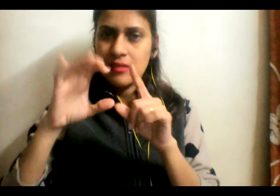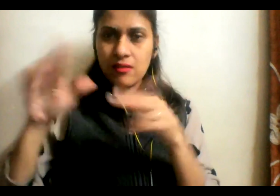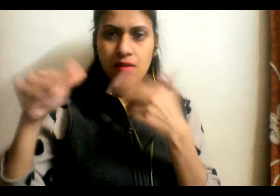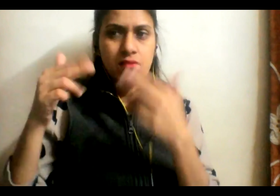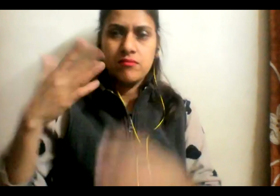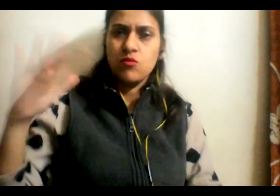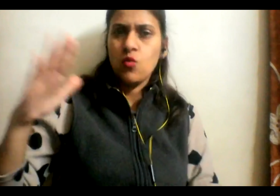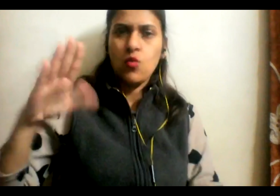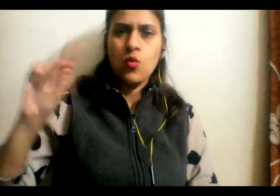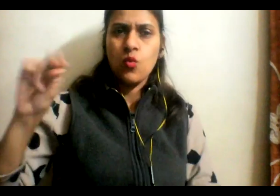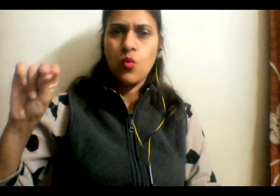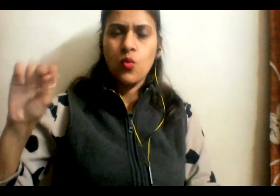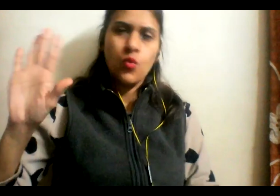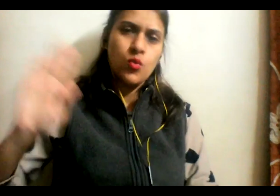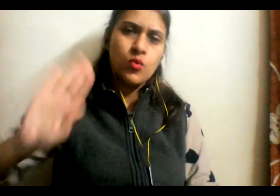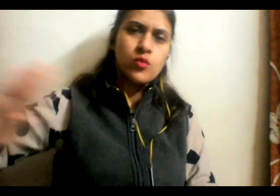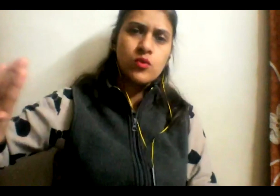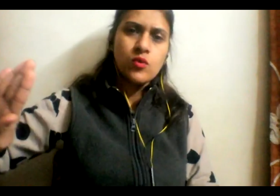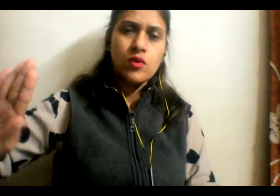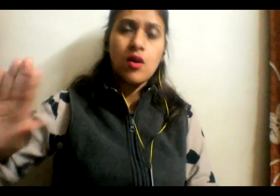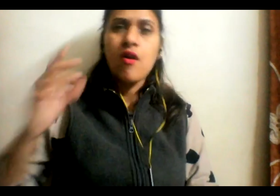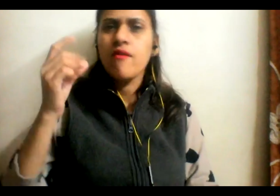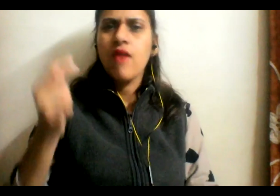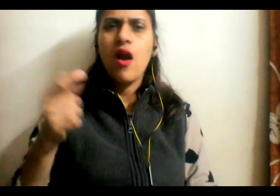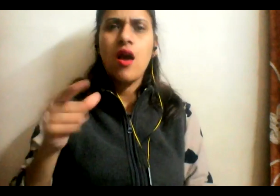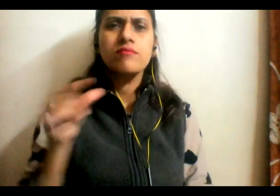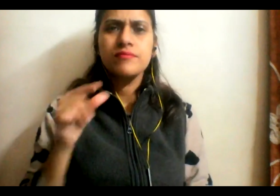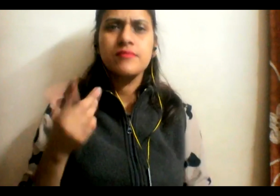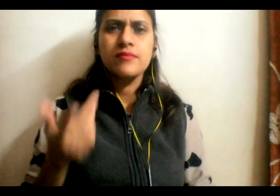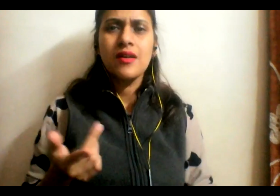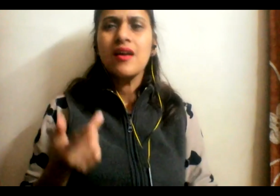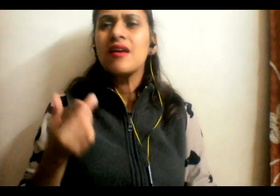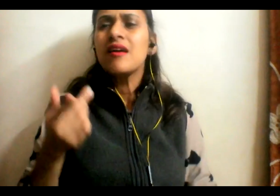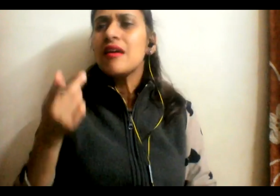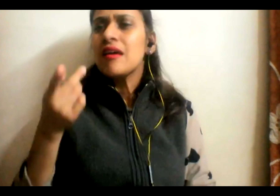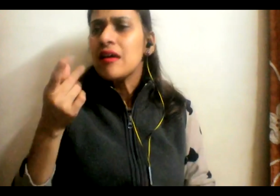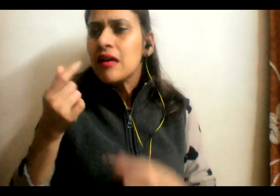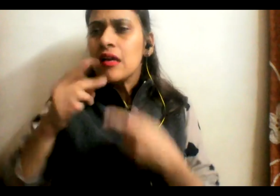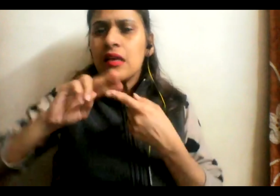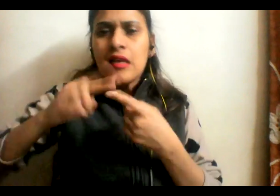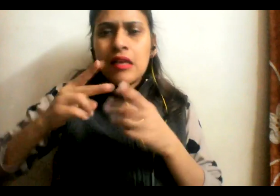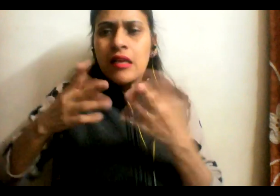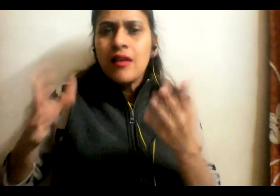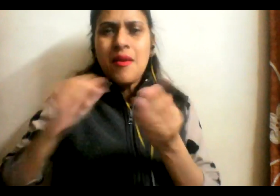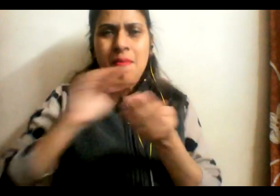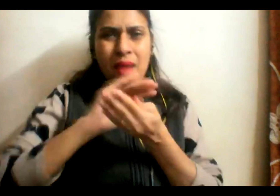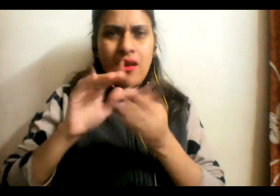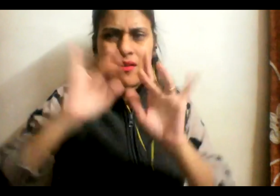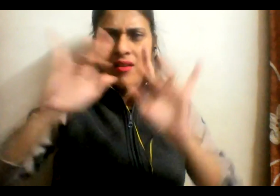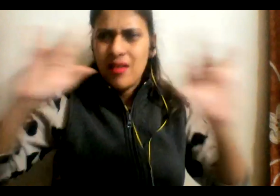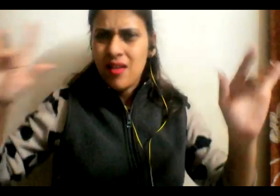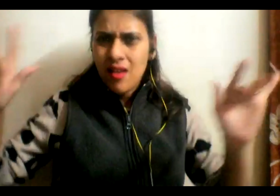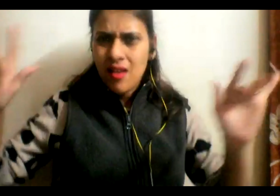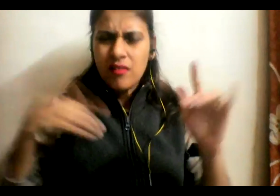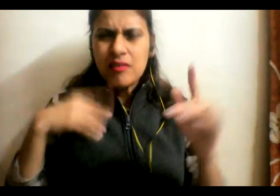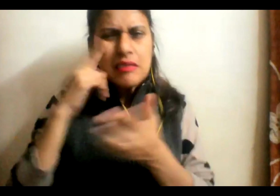it. And it happened with me with 2-3 financial institutions, because I was testing that they have introduced or not.